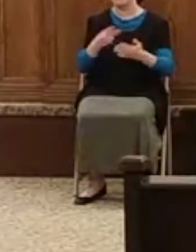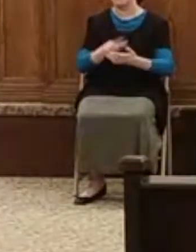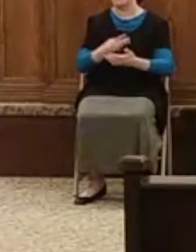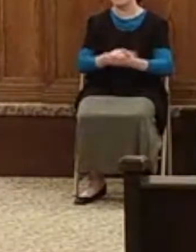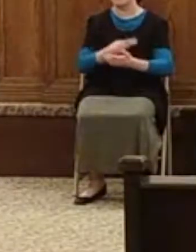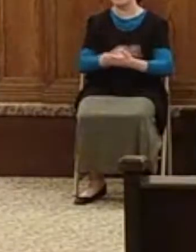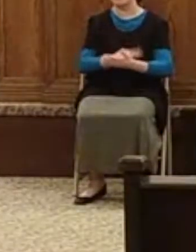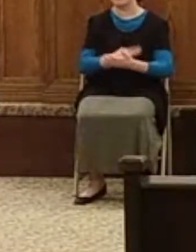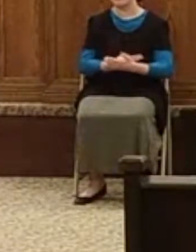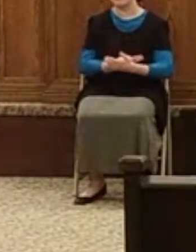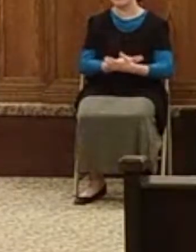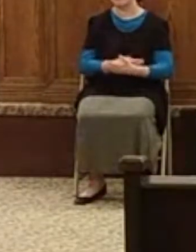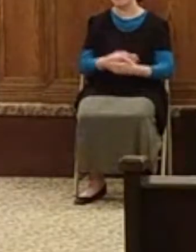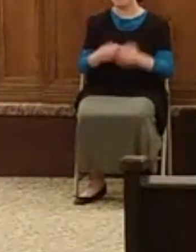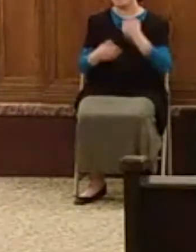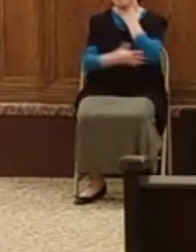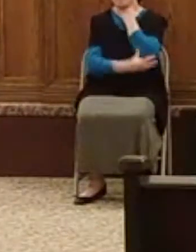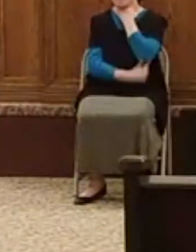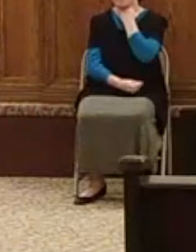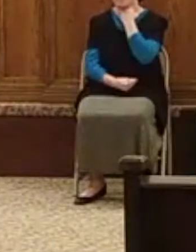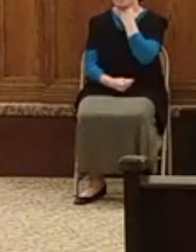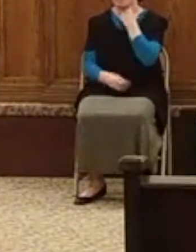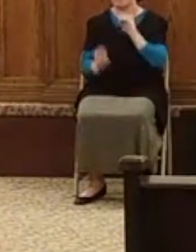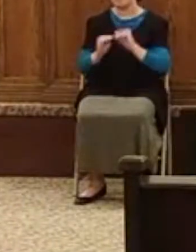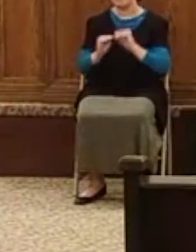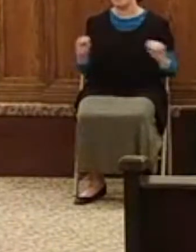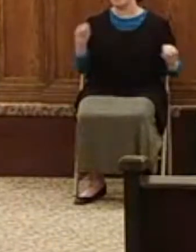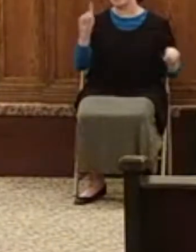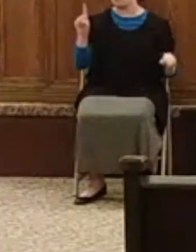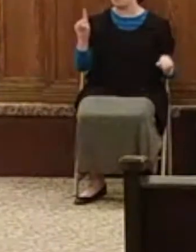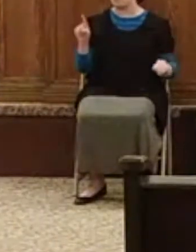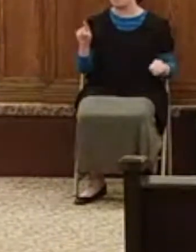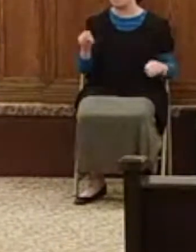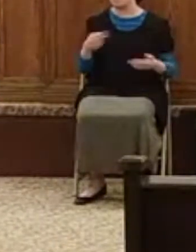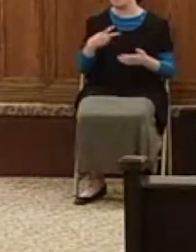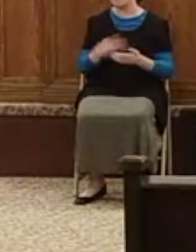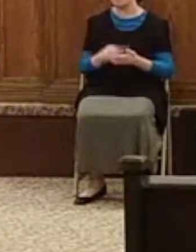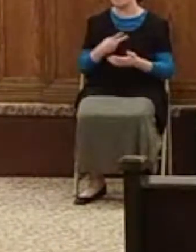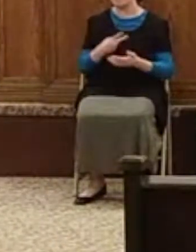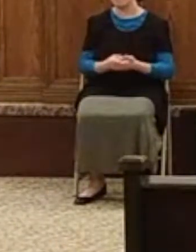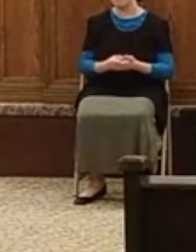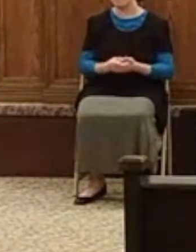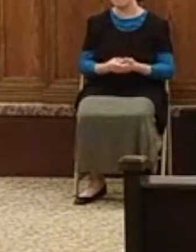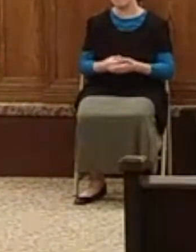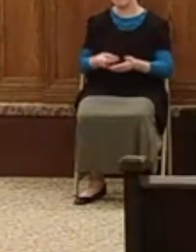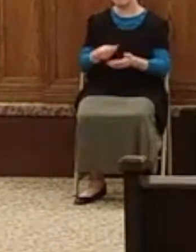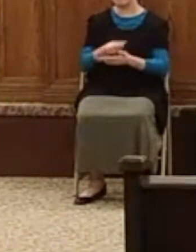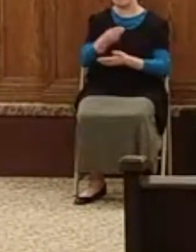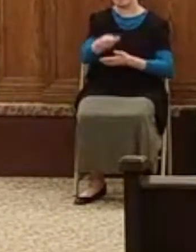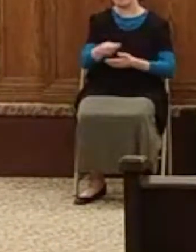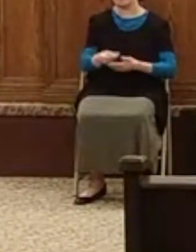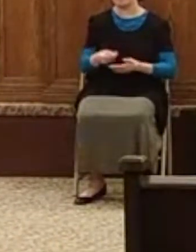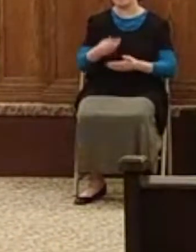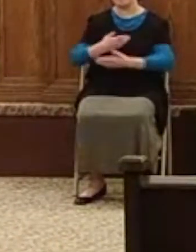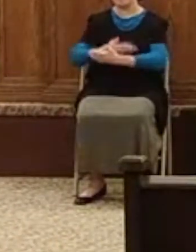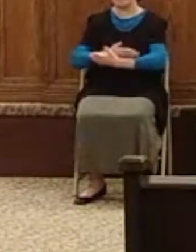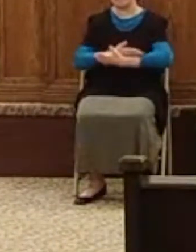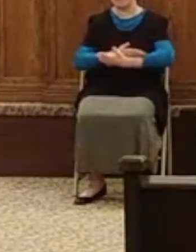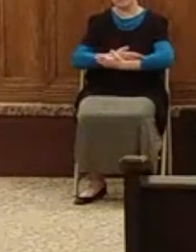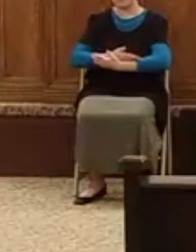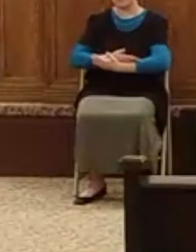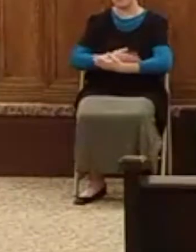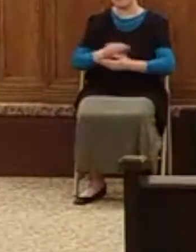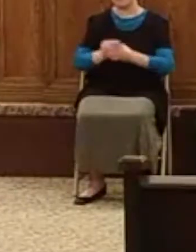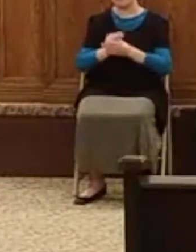and herds, but the poor man had nothing save one little ewe lamb, which he had bought and nourished